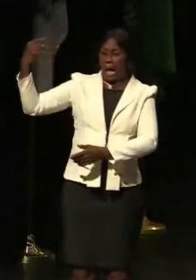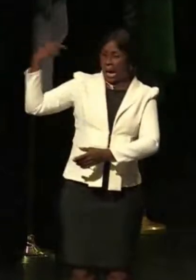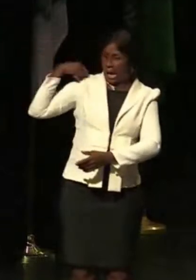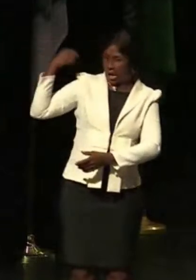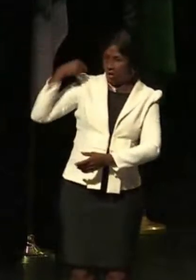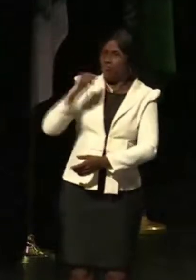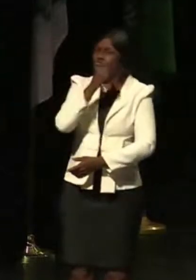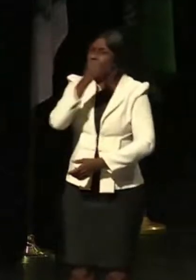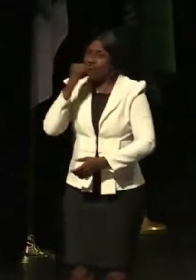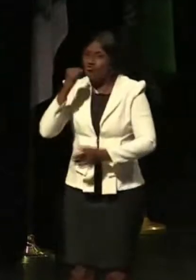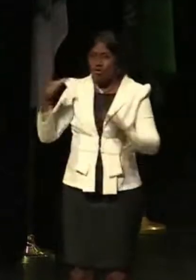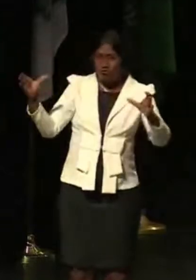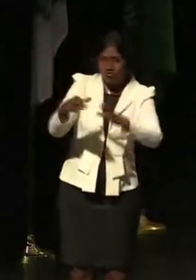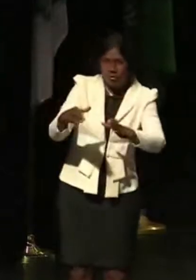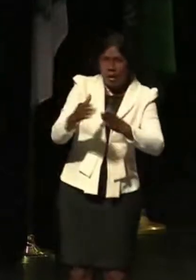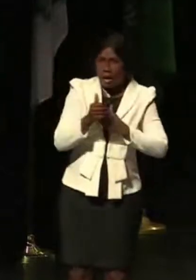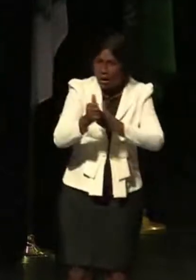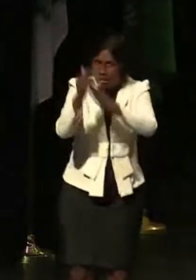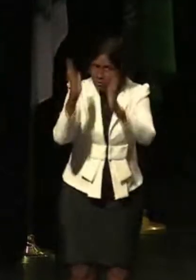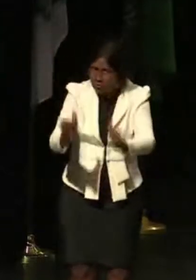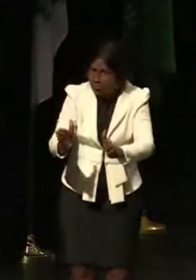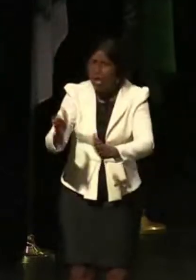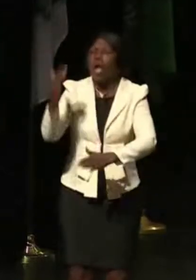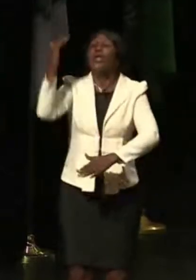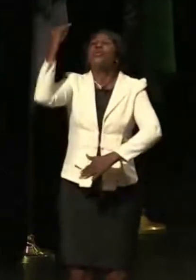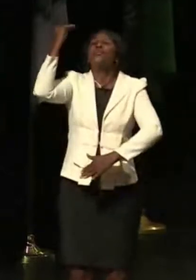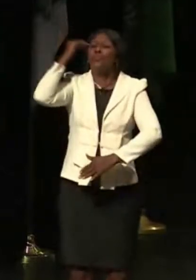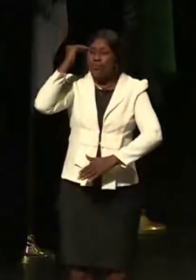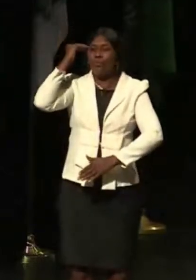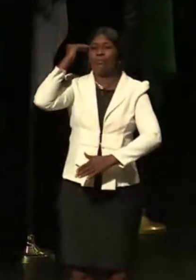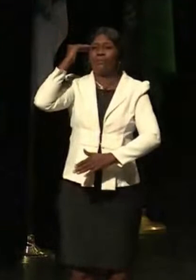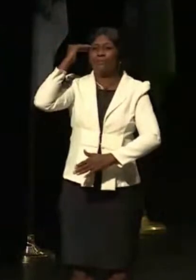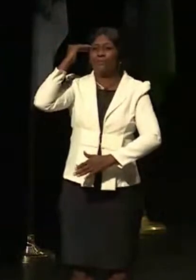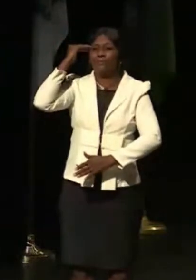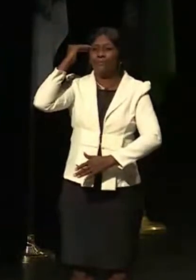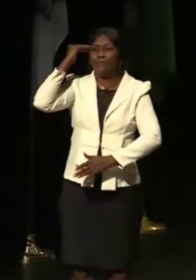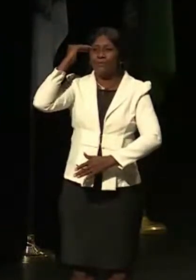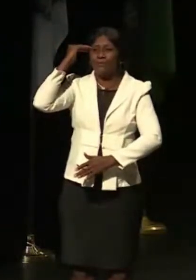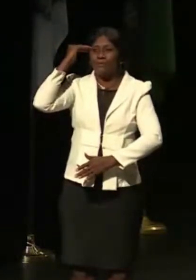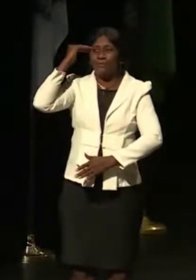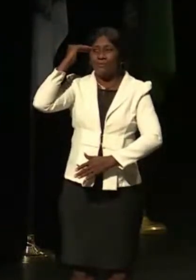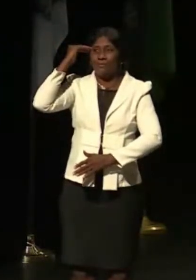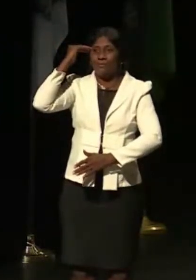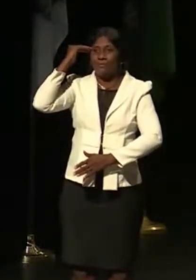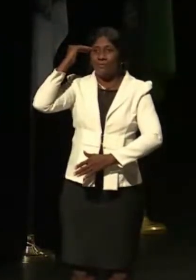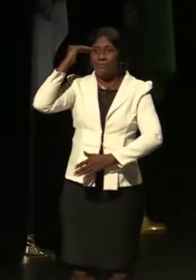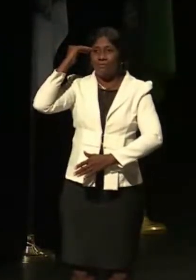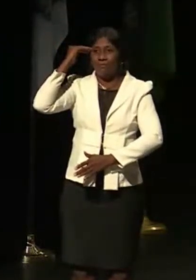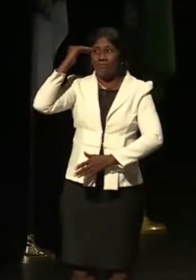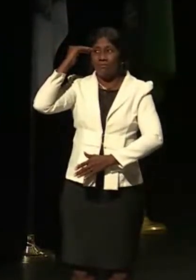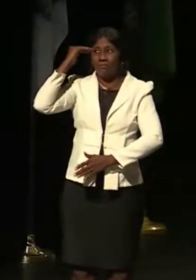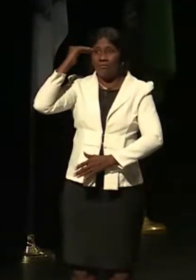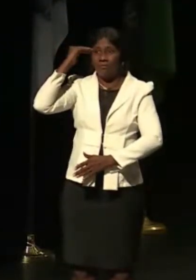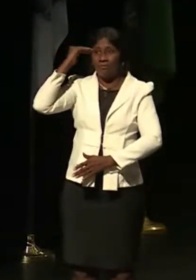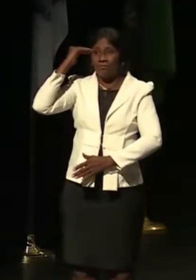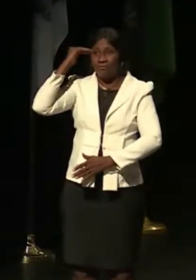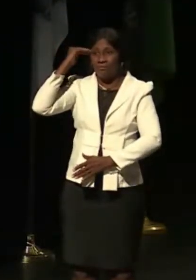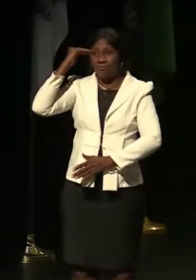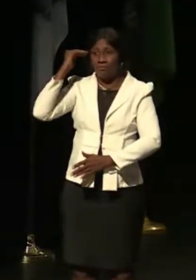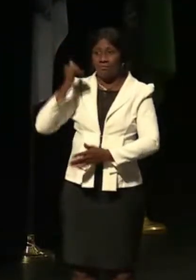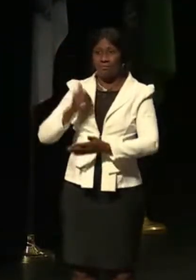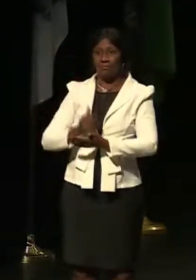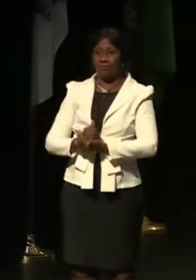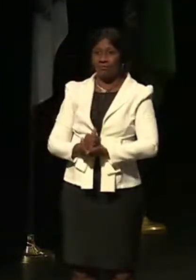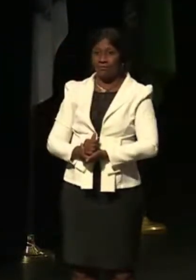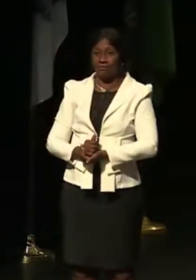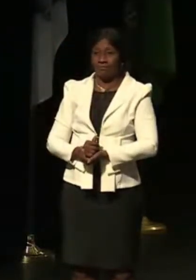called names. That evening, and this is in the 1980s, he got a call saying, your wife was at such and